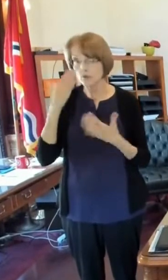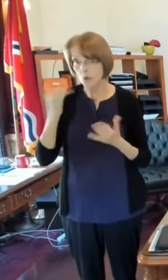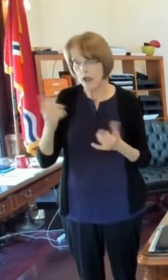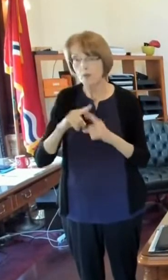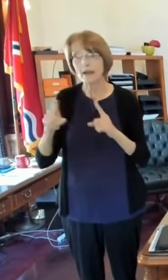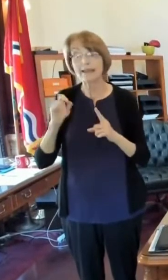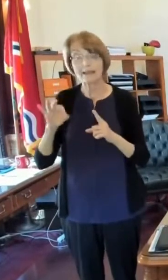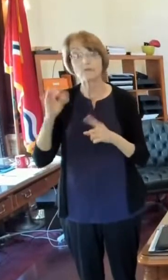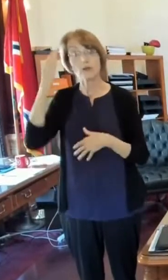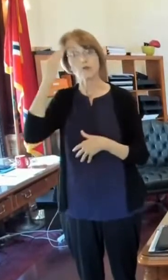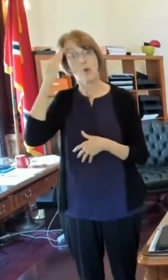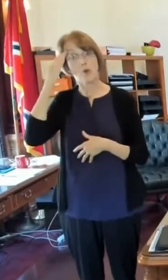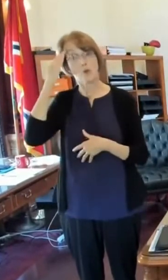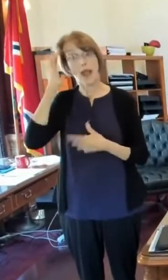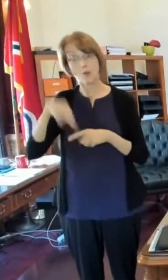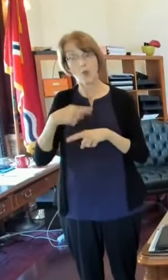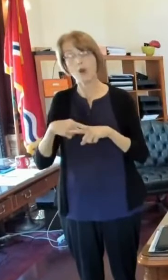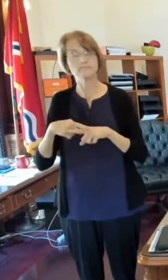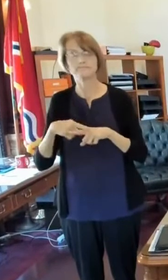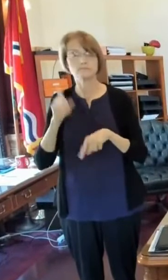at liberty to say.